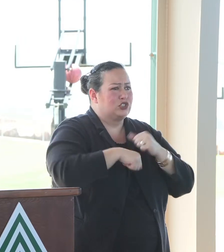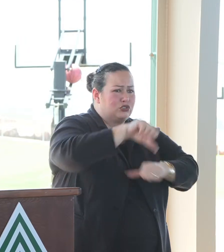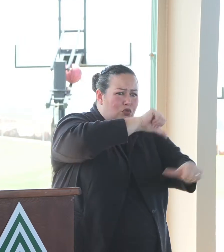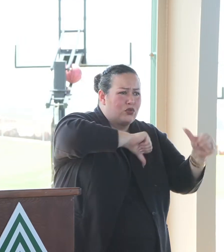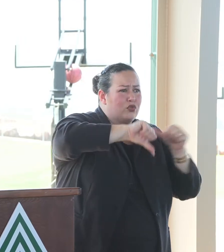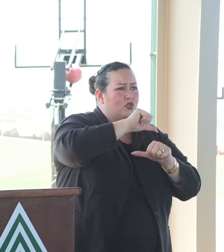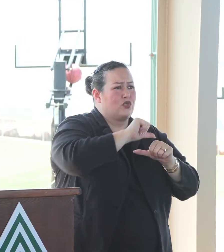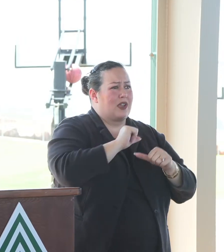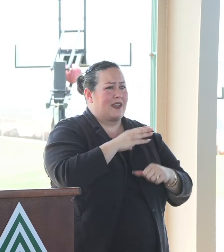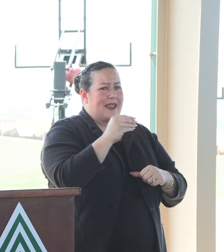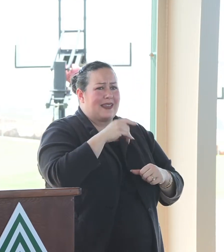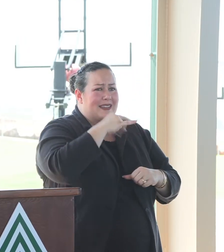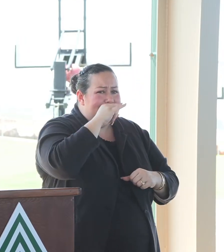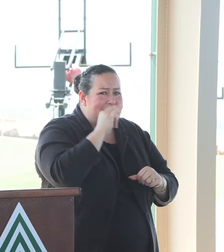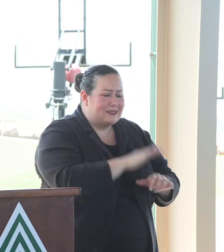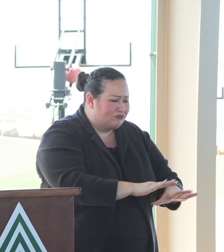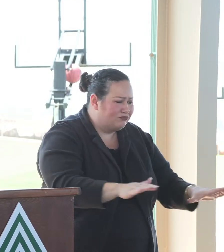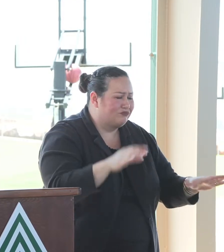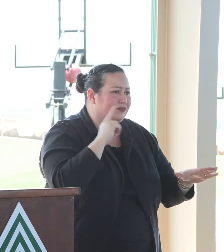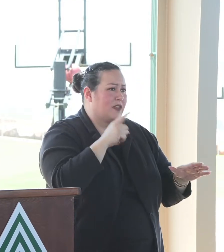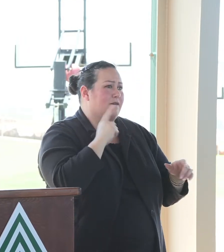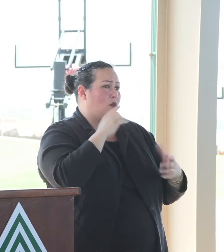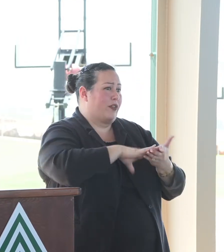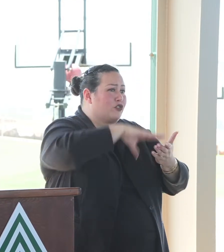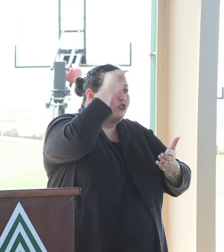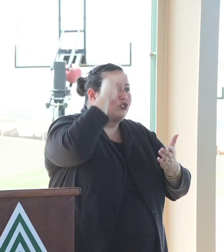journey of learning, growth, and recovery. Mahalo.